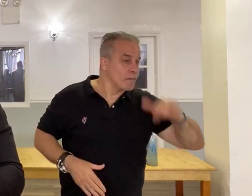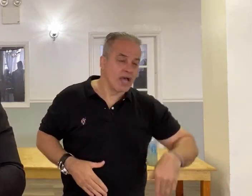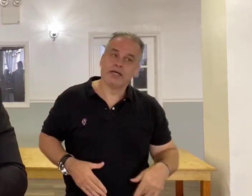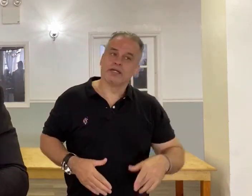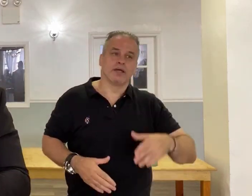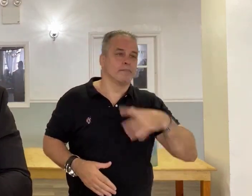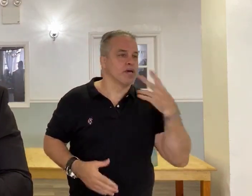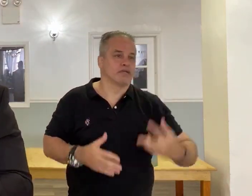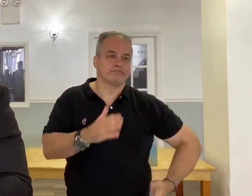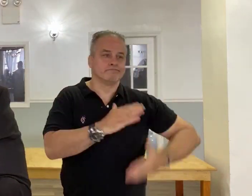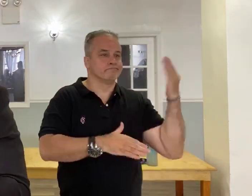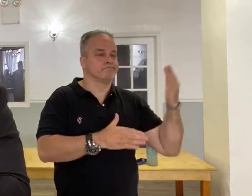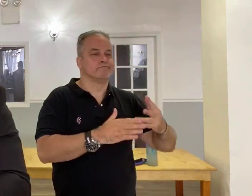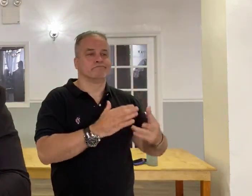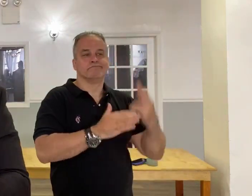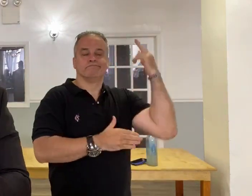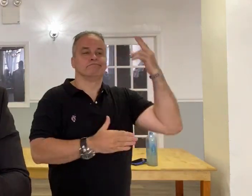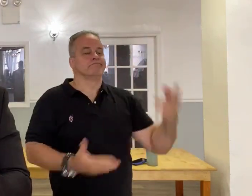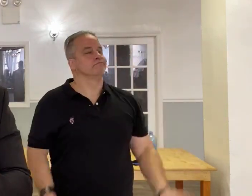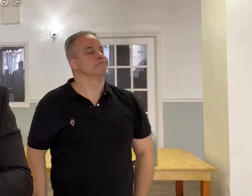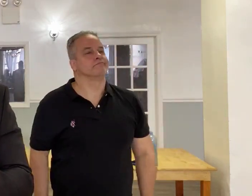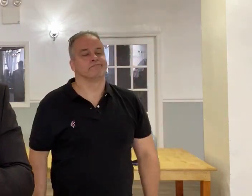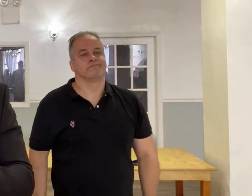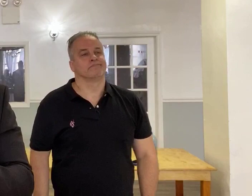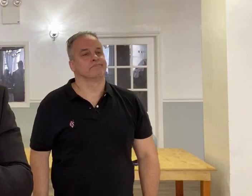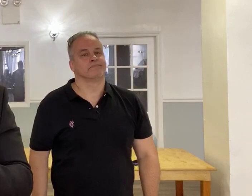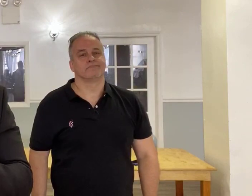whatever, a hand, a foot,